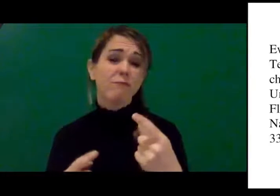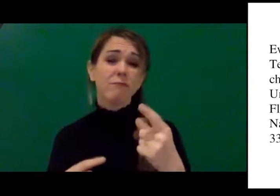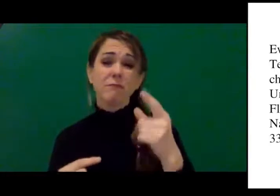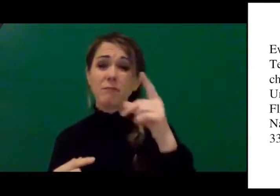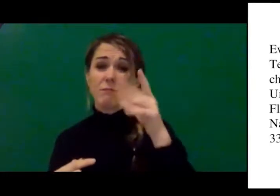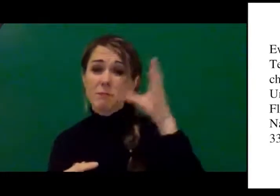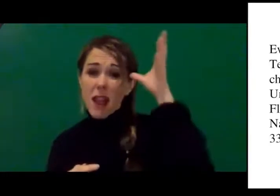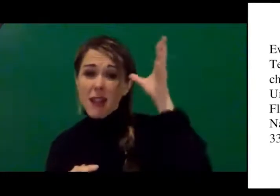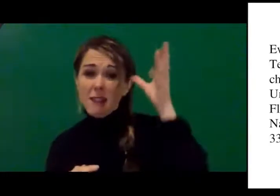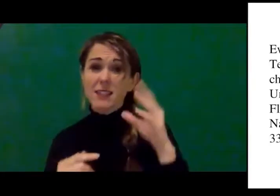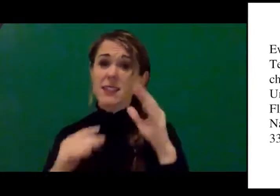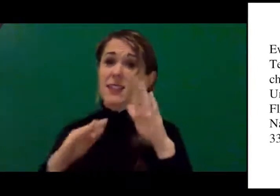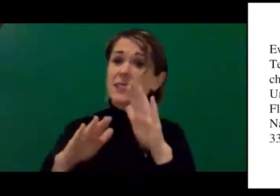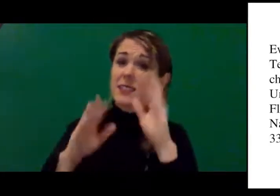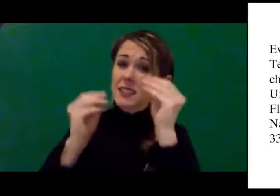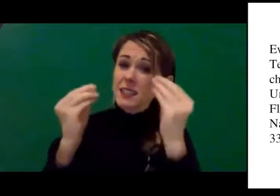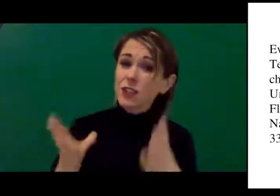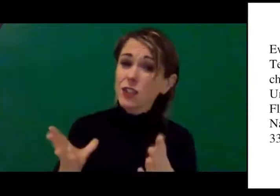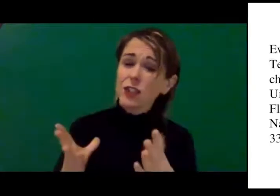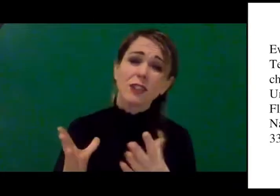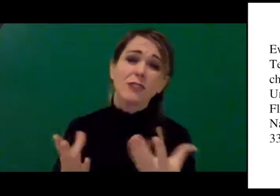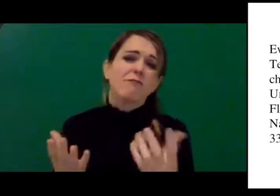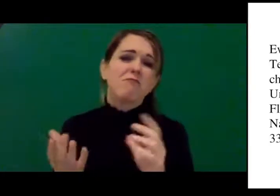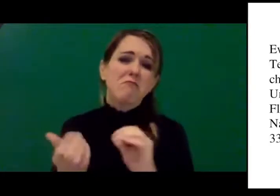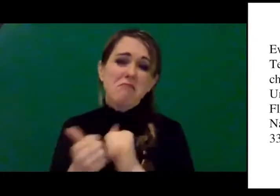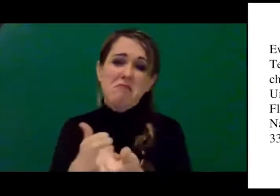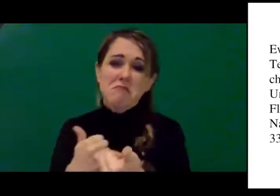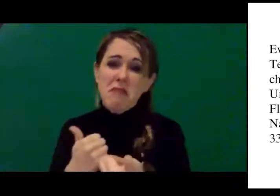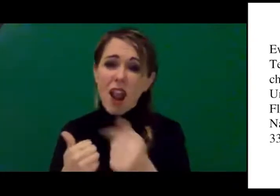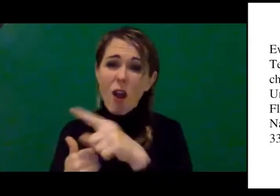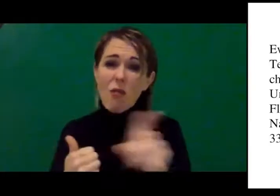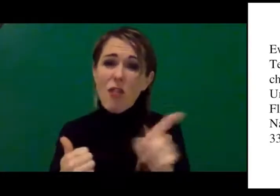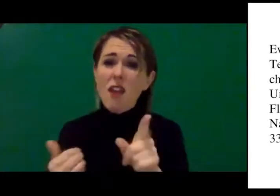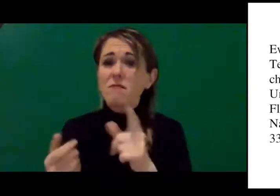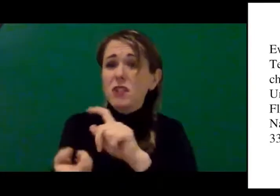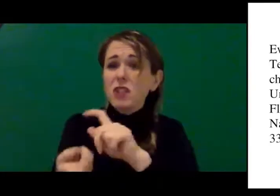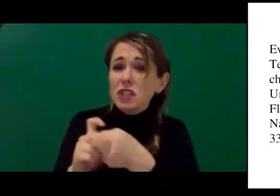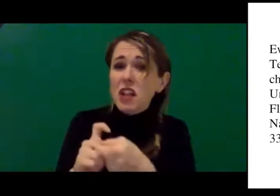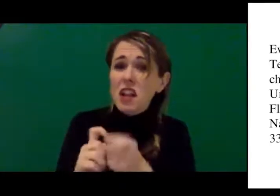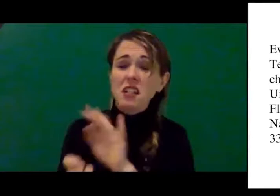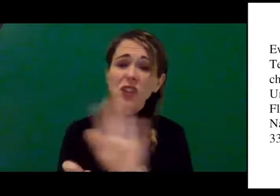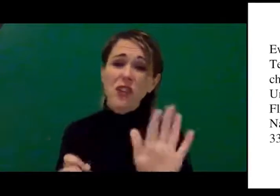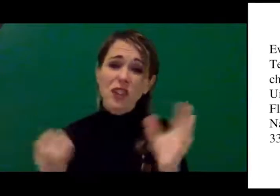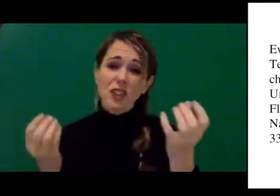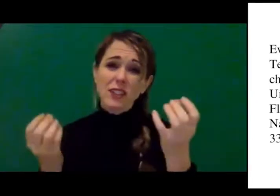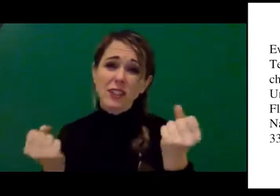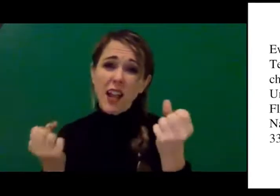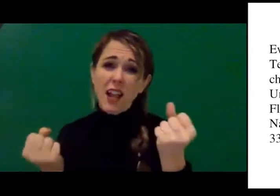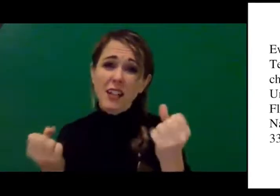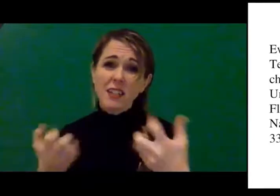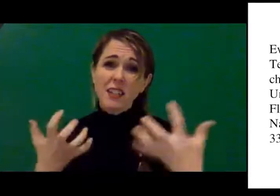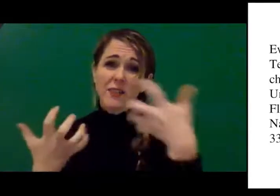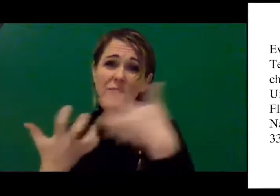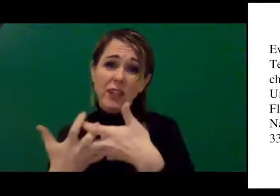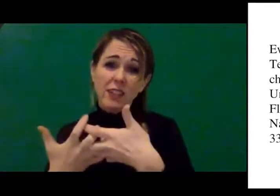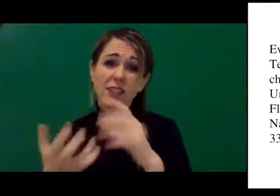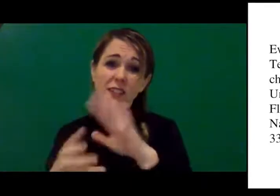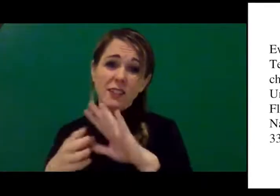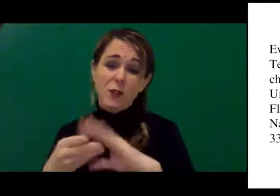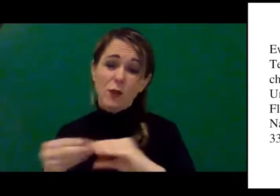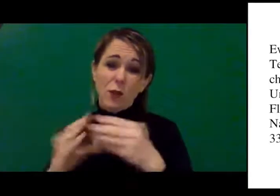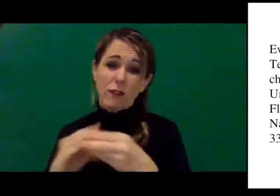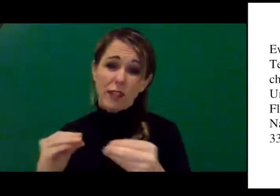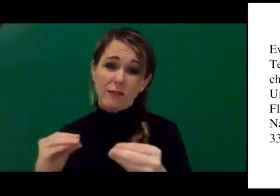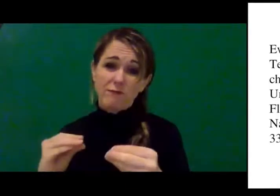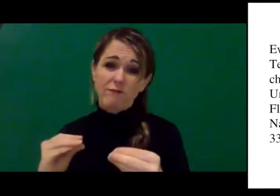When either parents or teachers, how you really change and modify your signing to fit